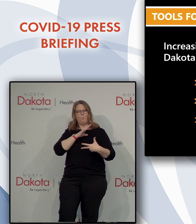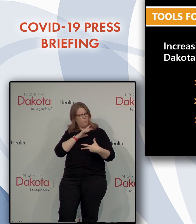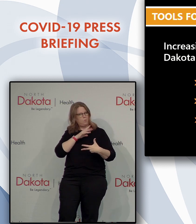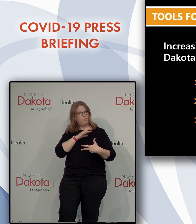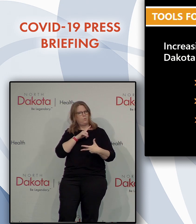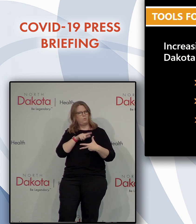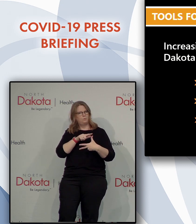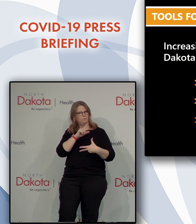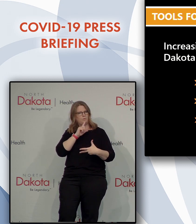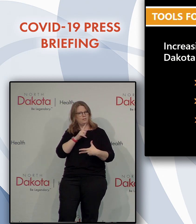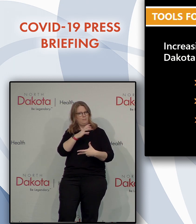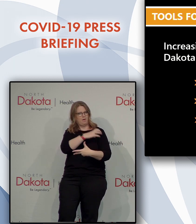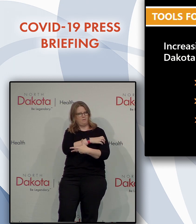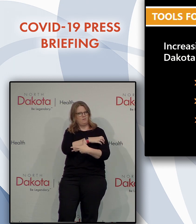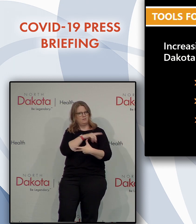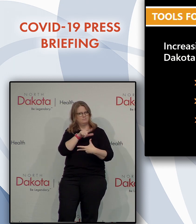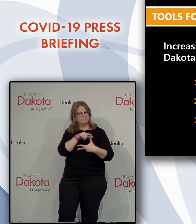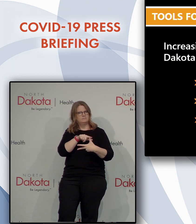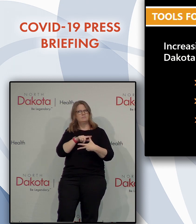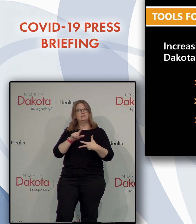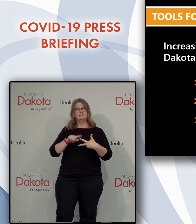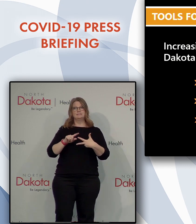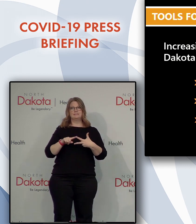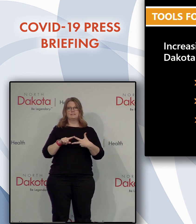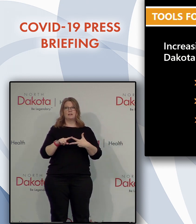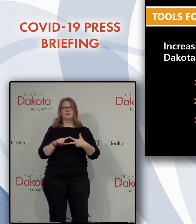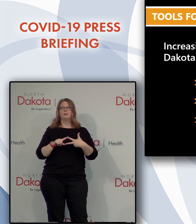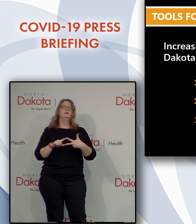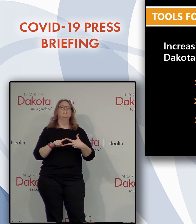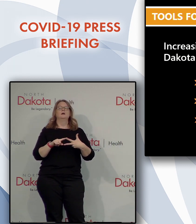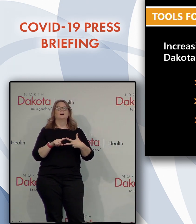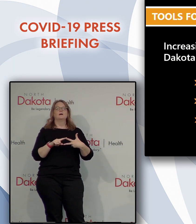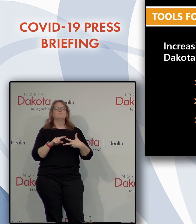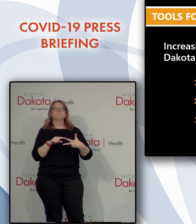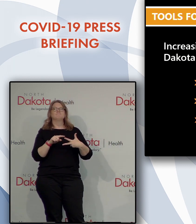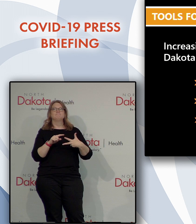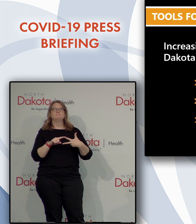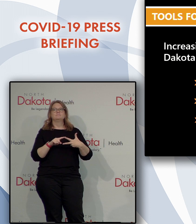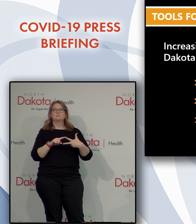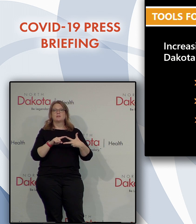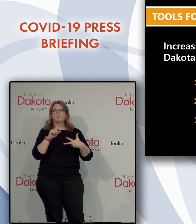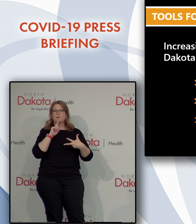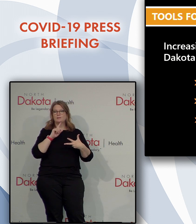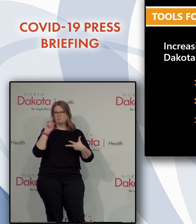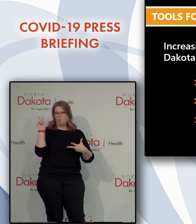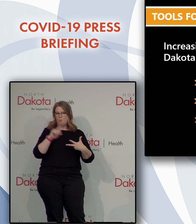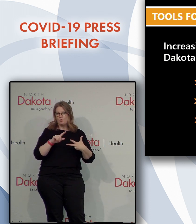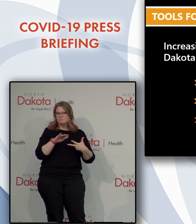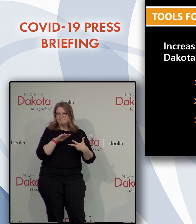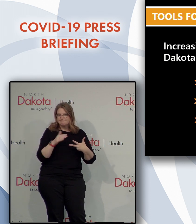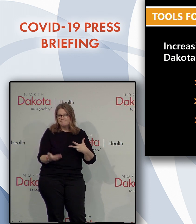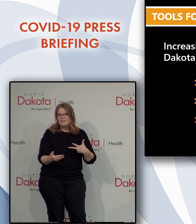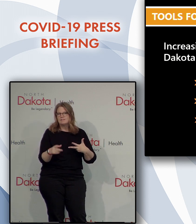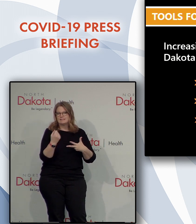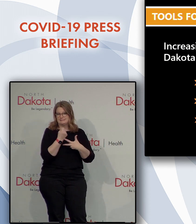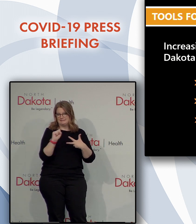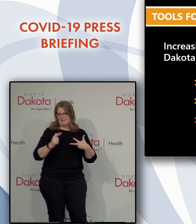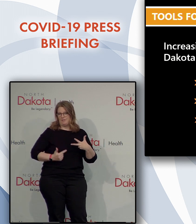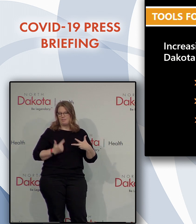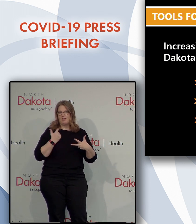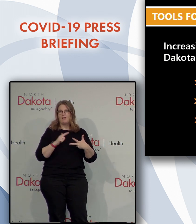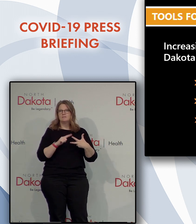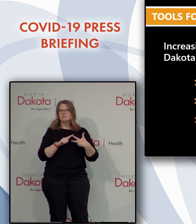tool in helping us end that. The second one is in an effort to reduce the mortality and save lives,